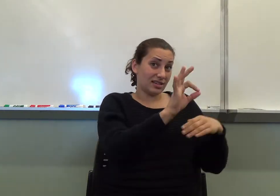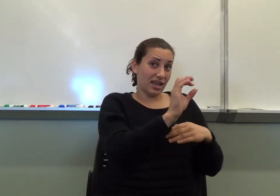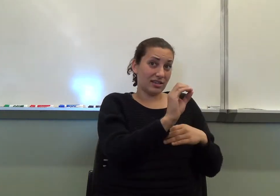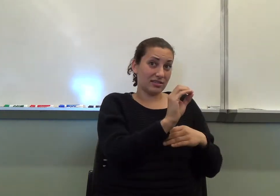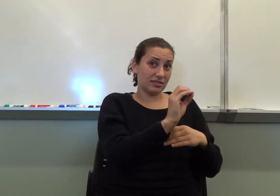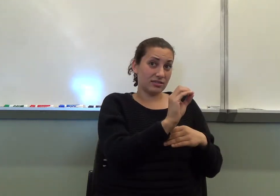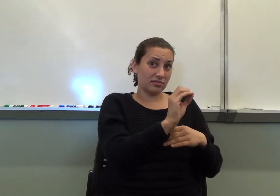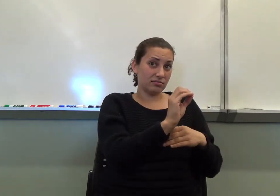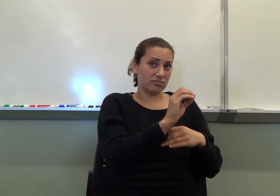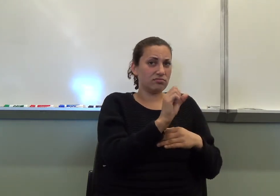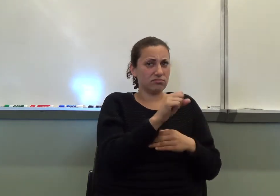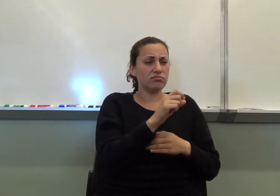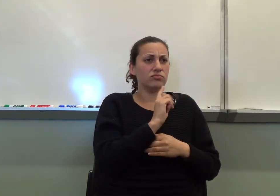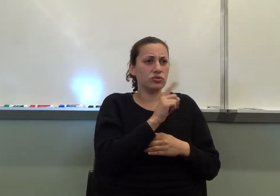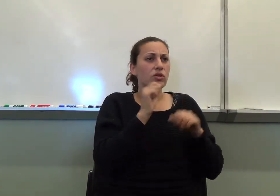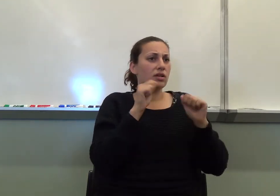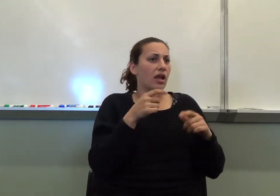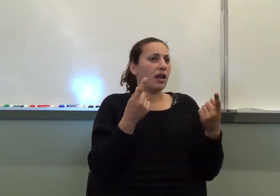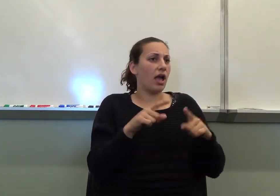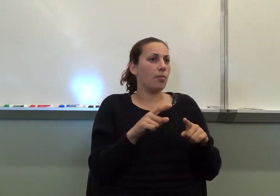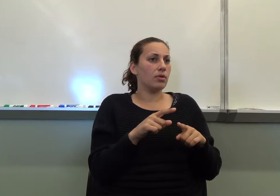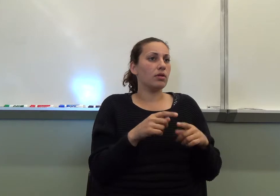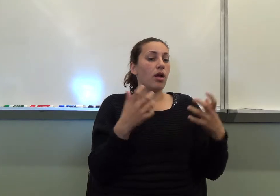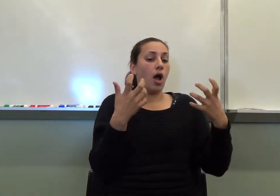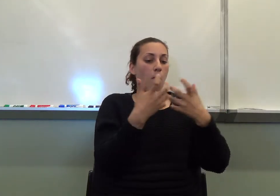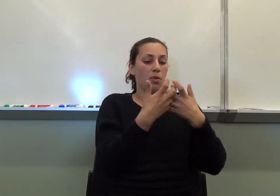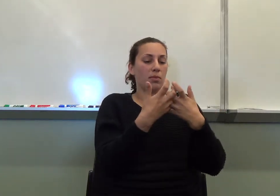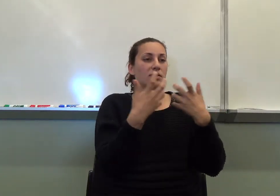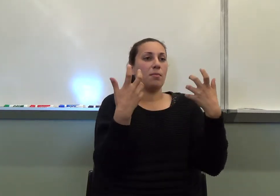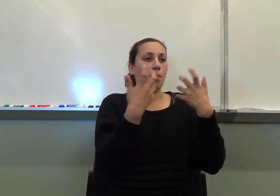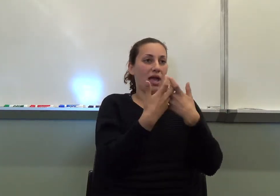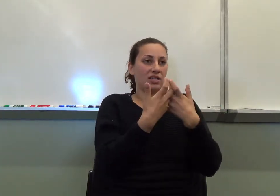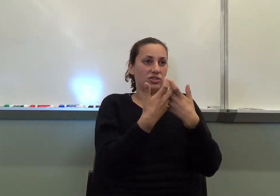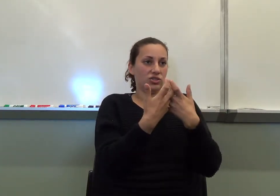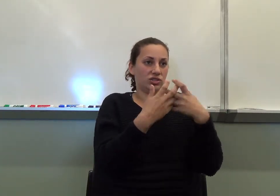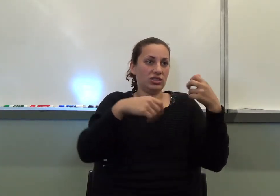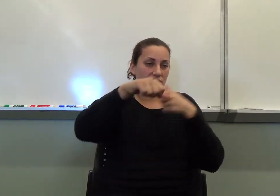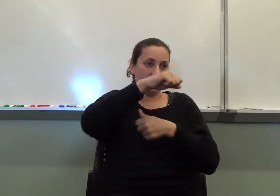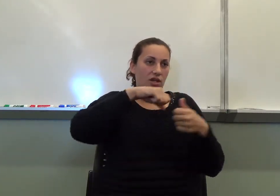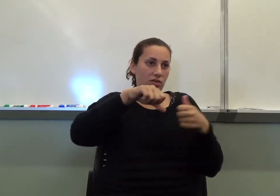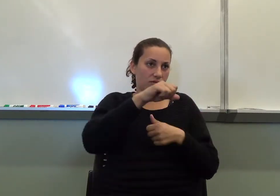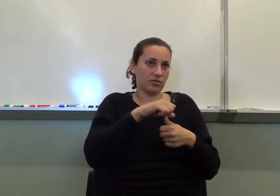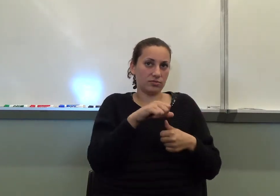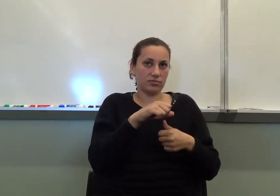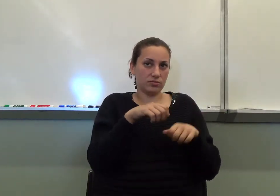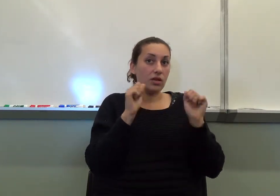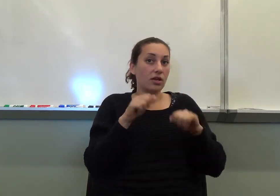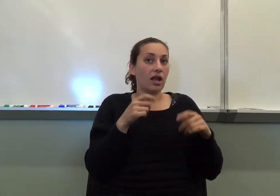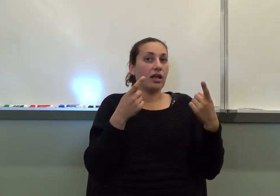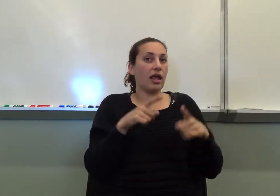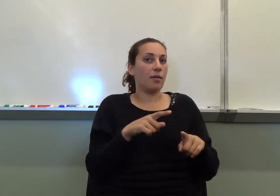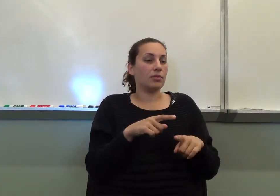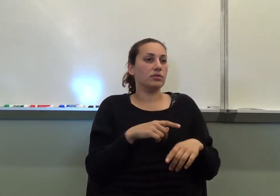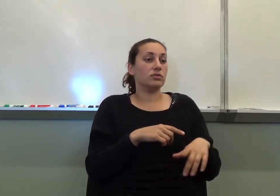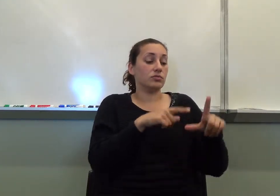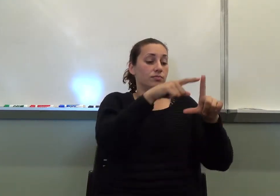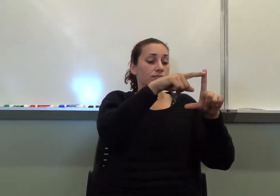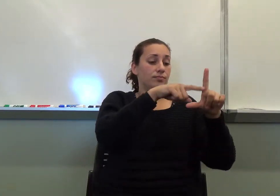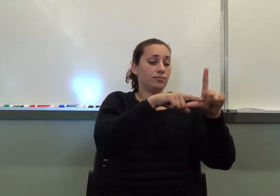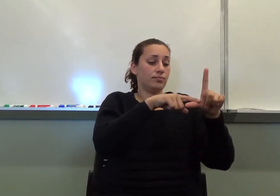case. Complements are both acute, always, no matter how you draw them. This is a right angle here, which is indicated with a little square like